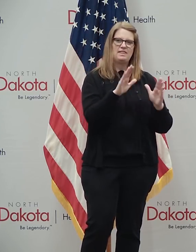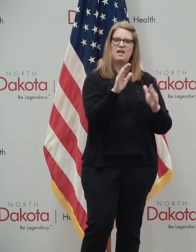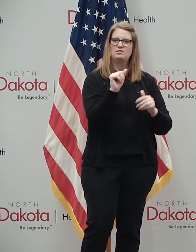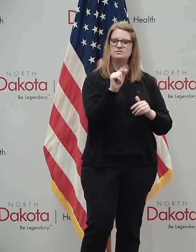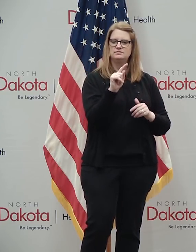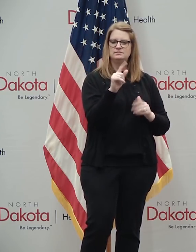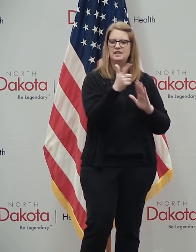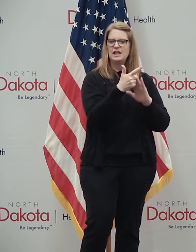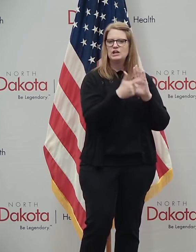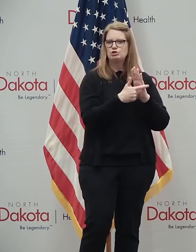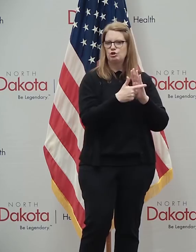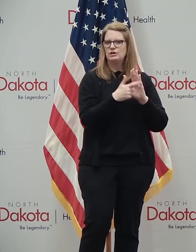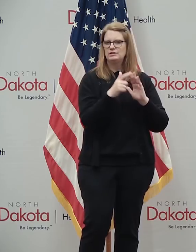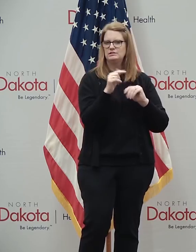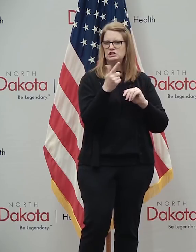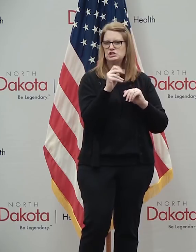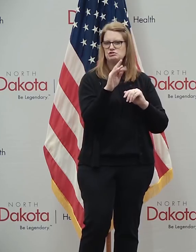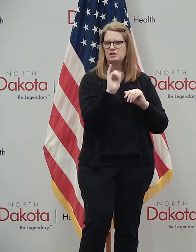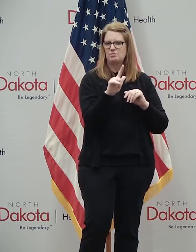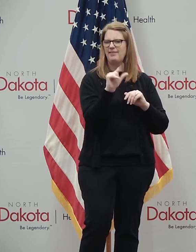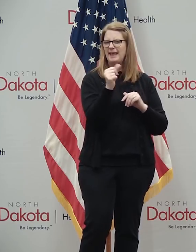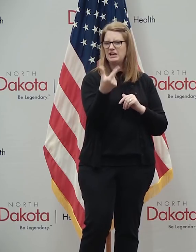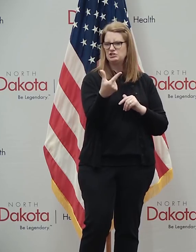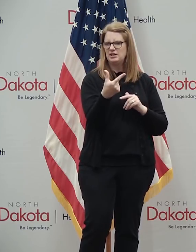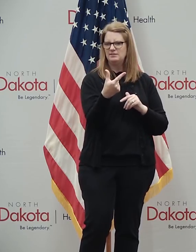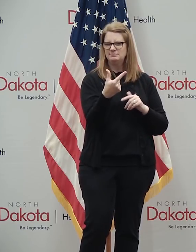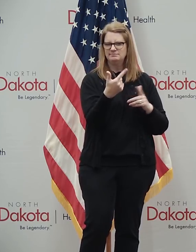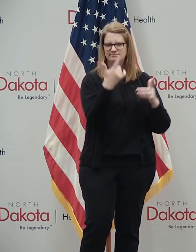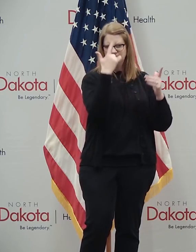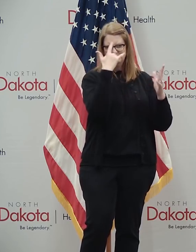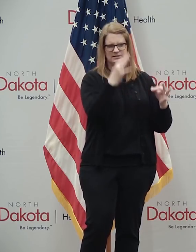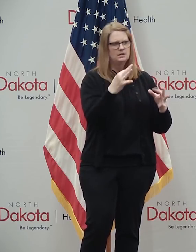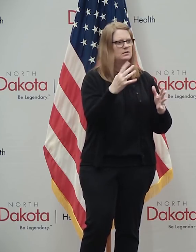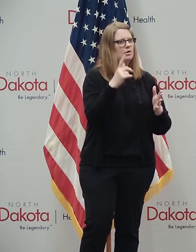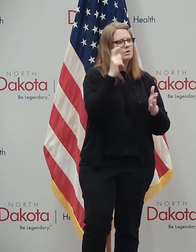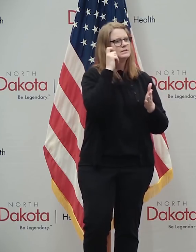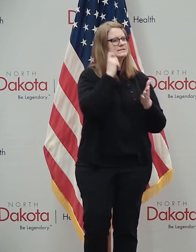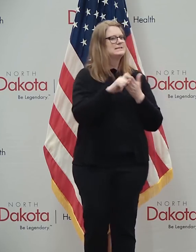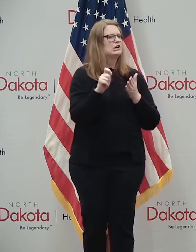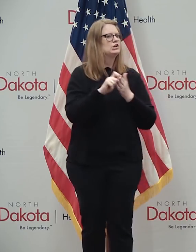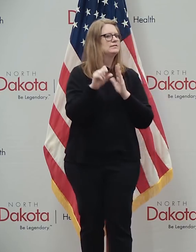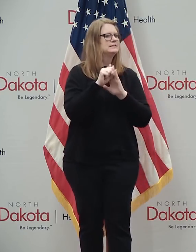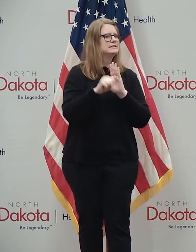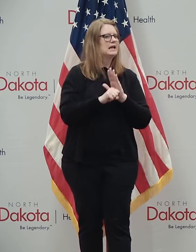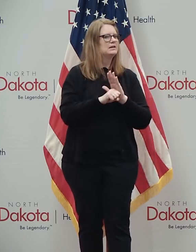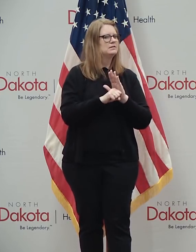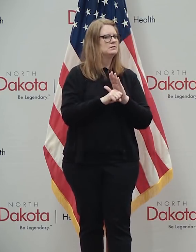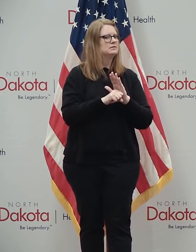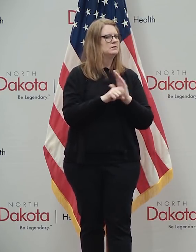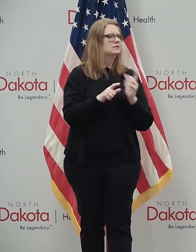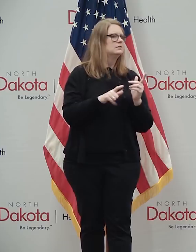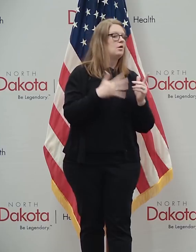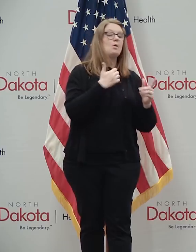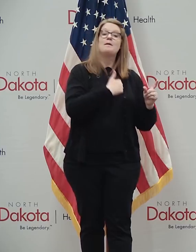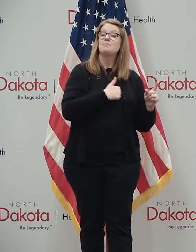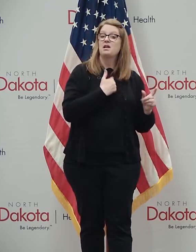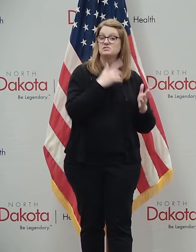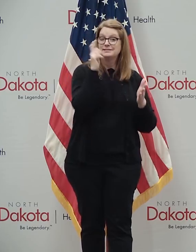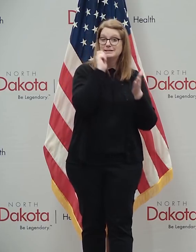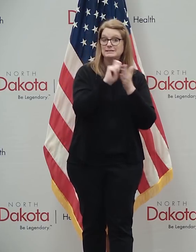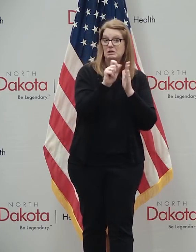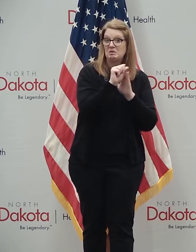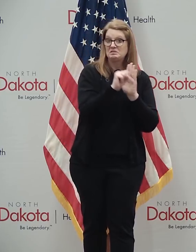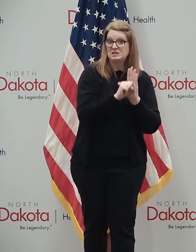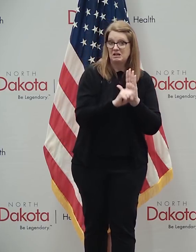General handle that one. We've got a Secretary of State. Okay. Secretary of State. Okay.